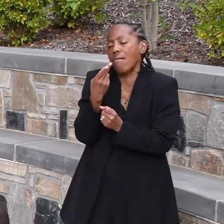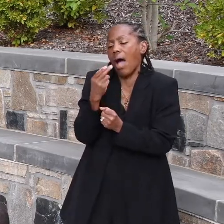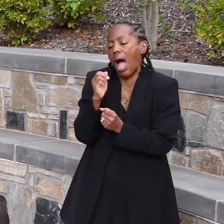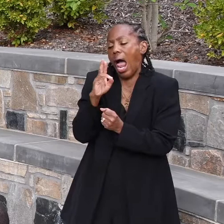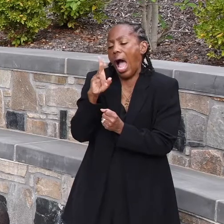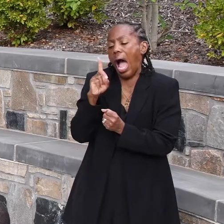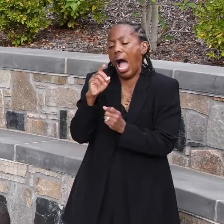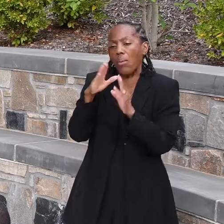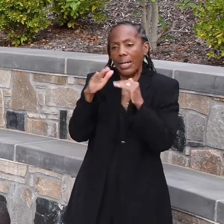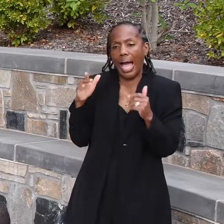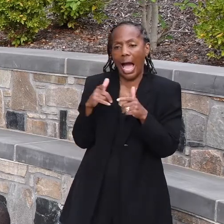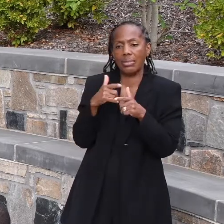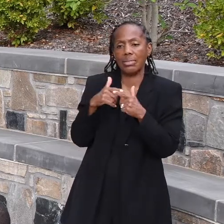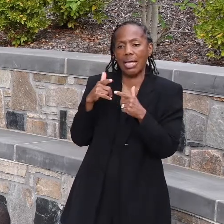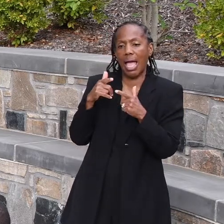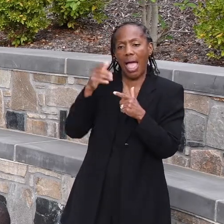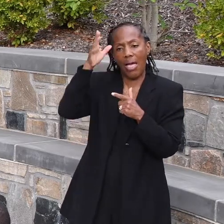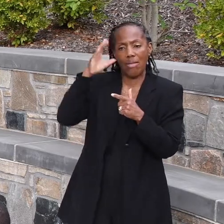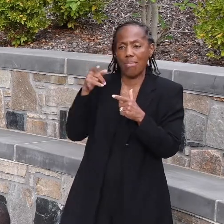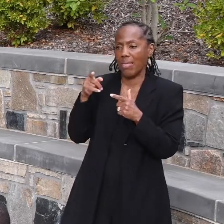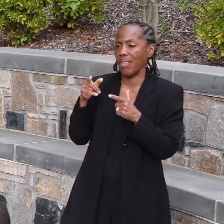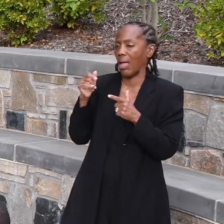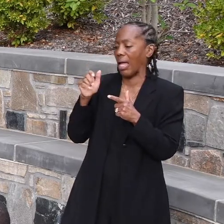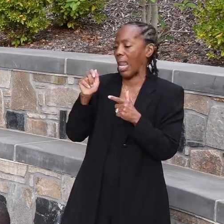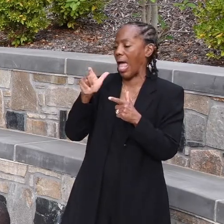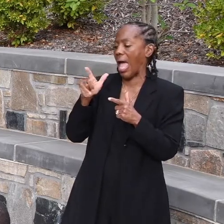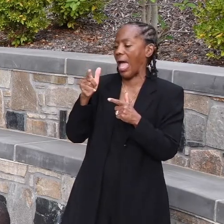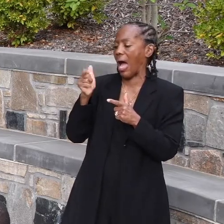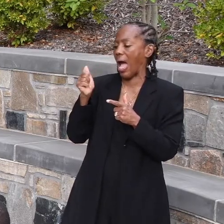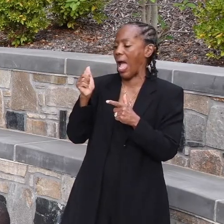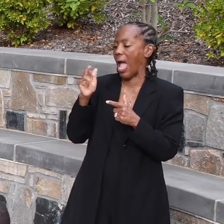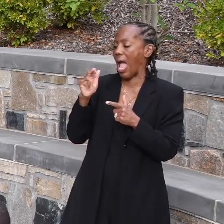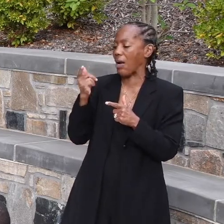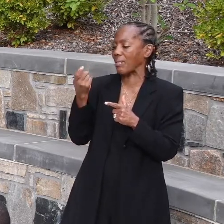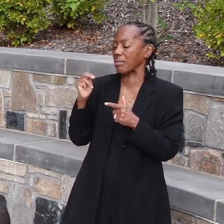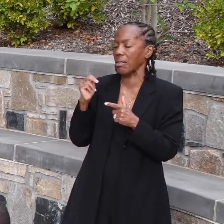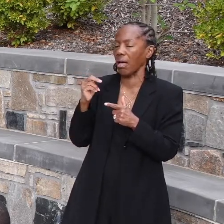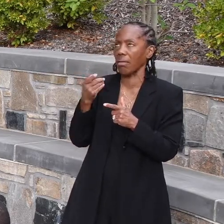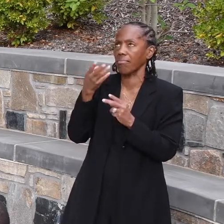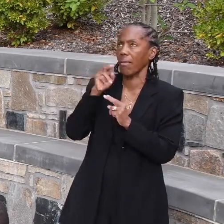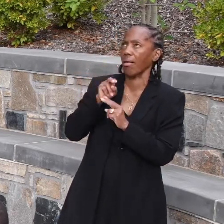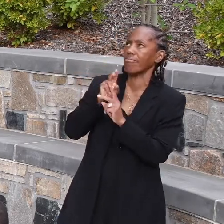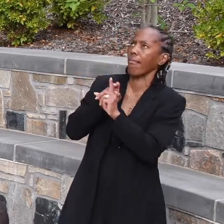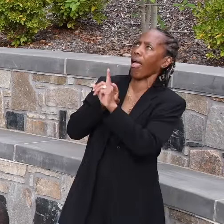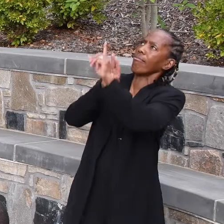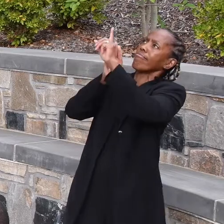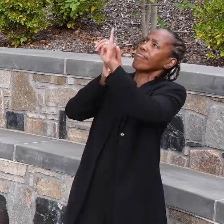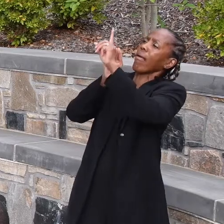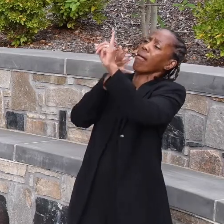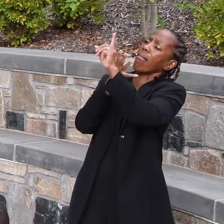men there, and Al Arrington, who's one of my, I hero worship the man.